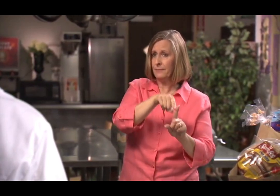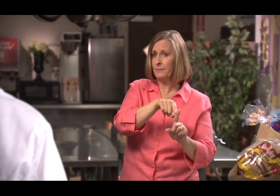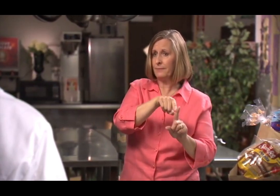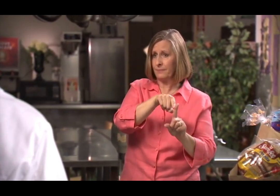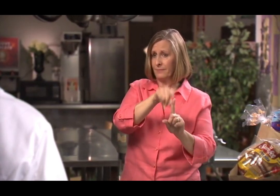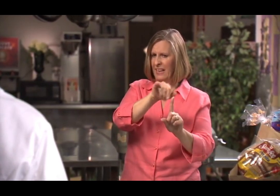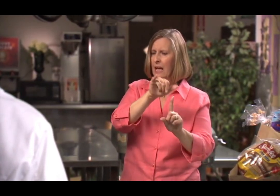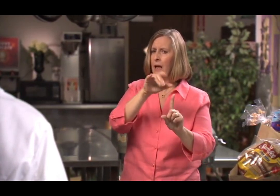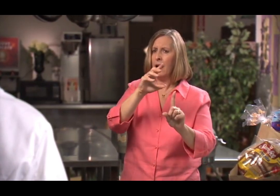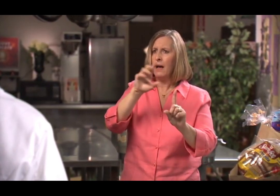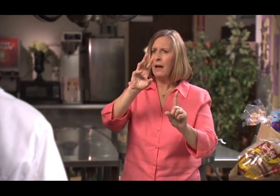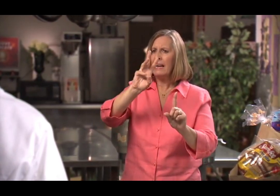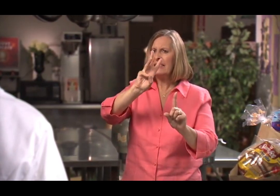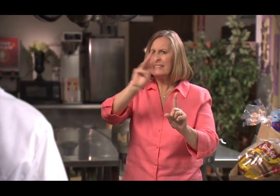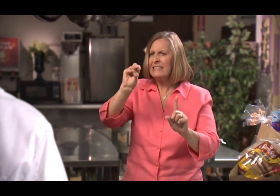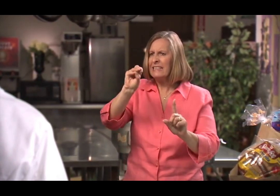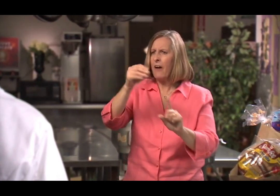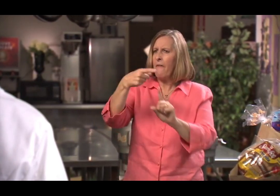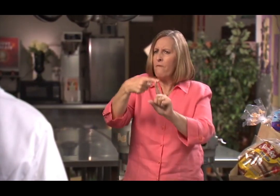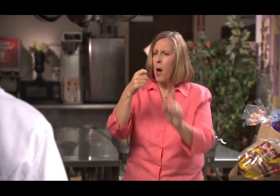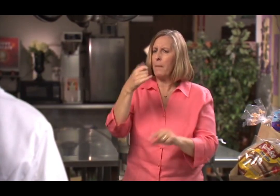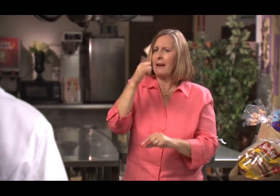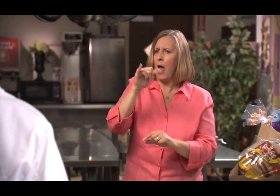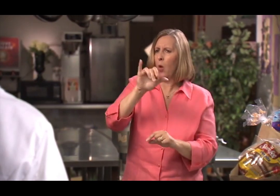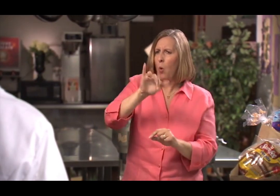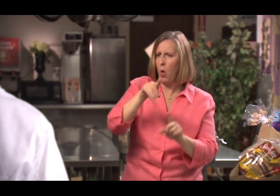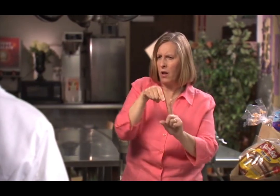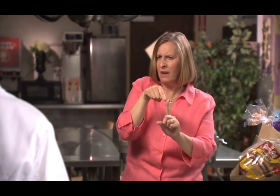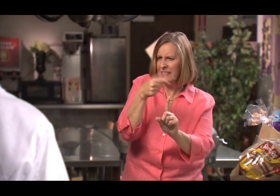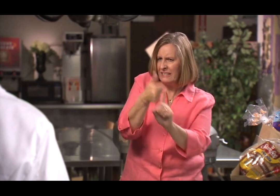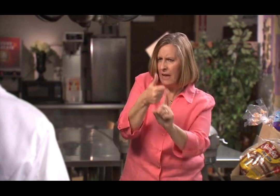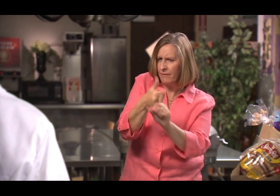which is mostly fat and cholesterol.